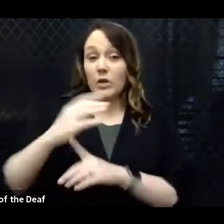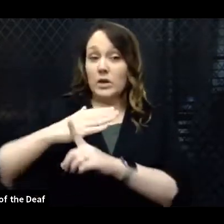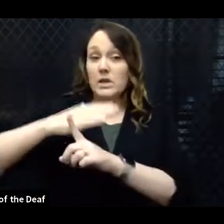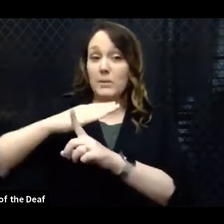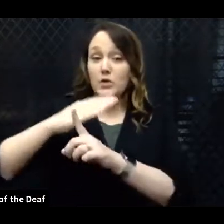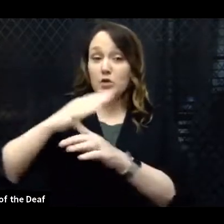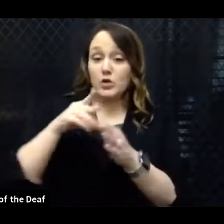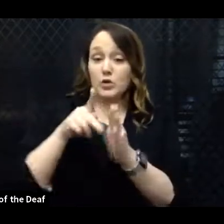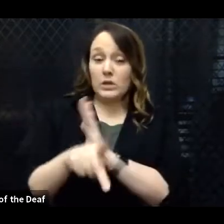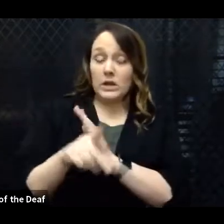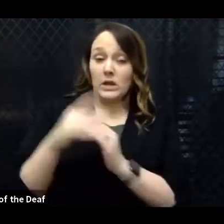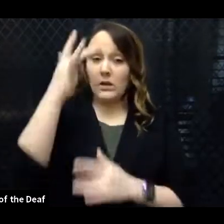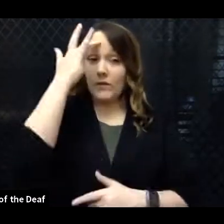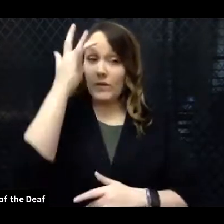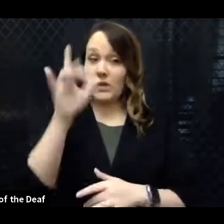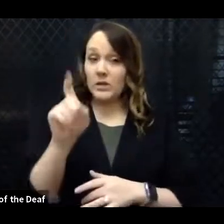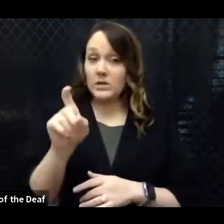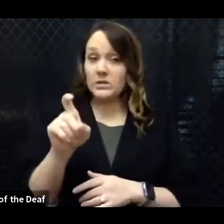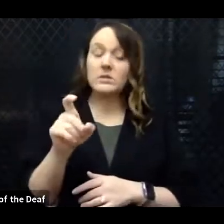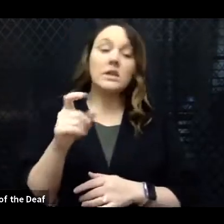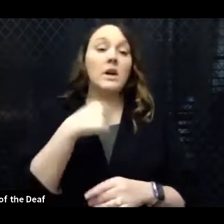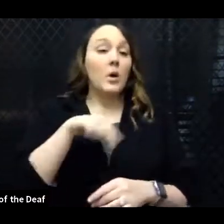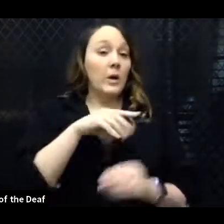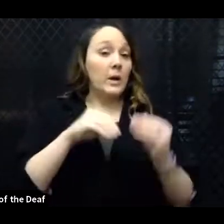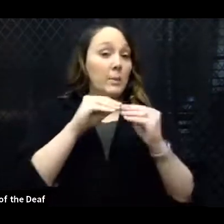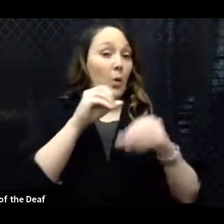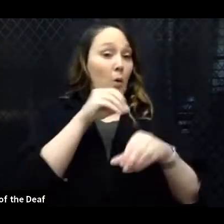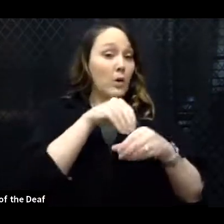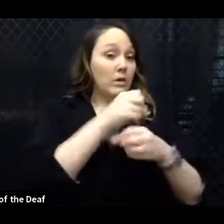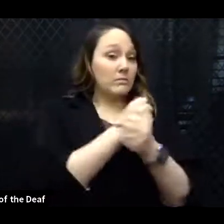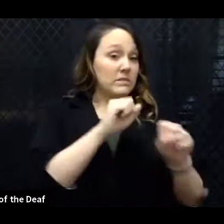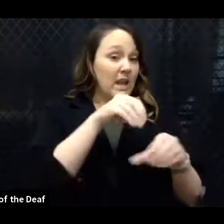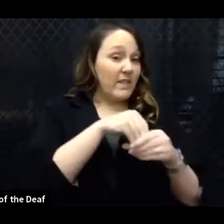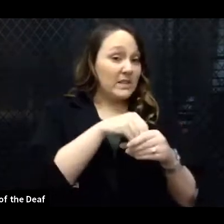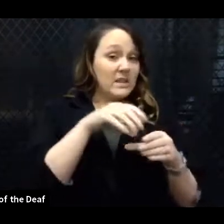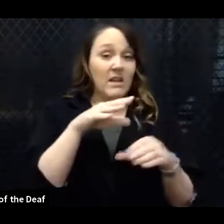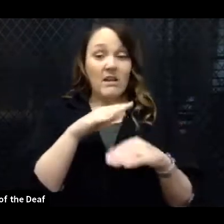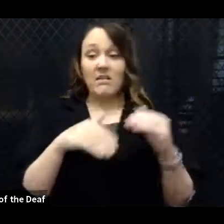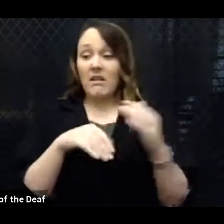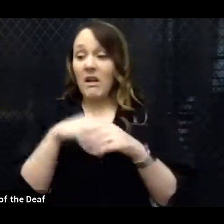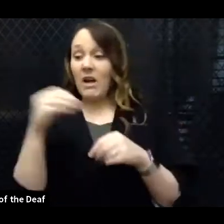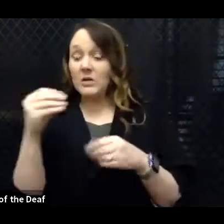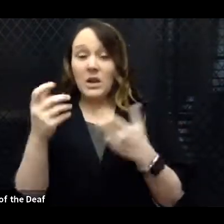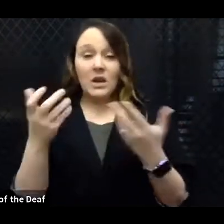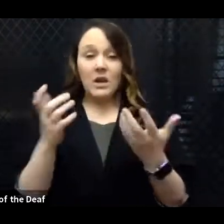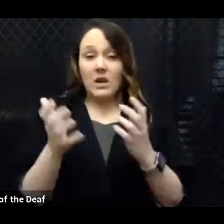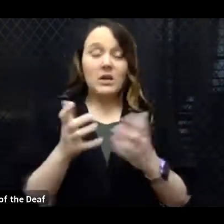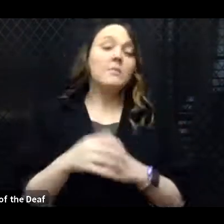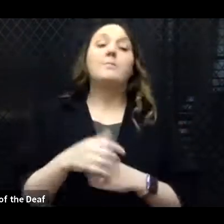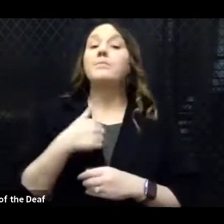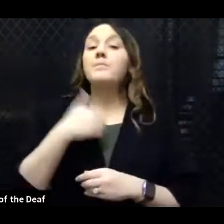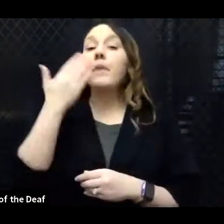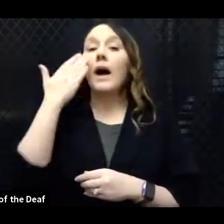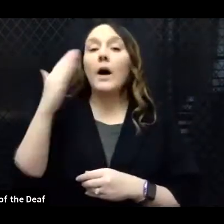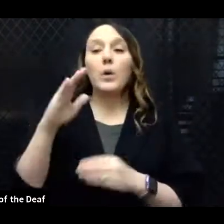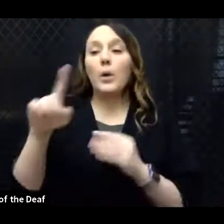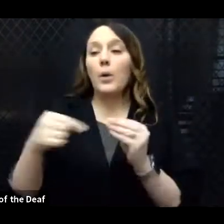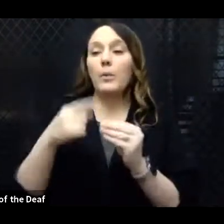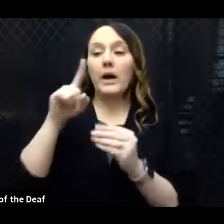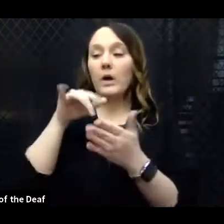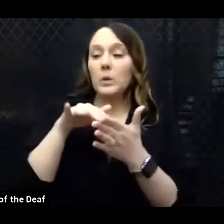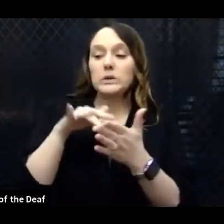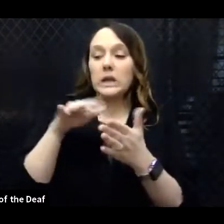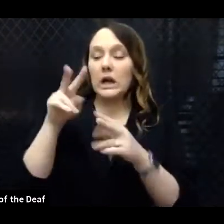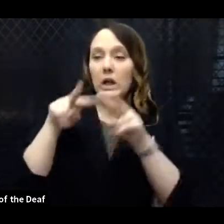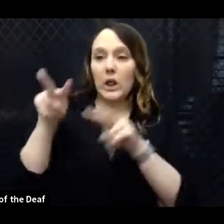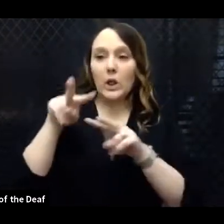And finally, are we safer outside than inside? So I'm not aware of any study or anything that's looked at